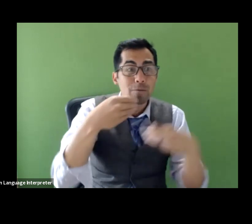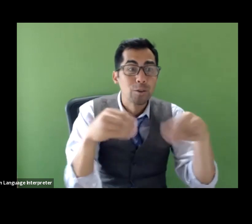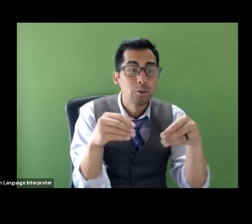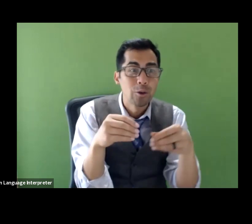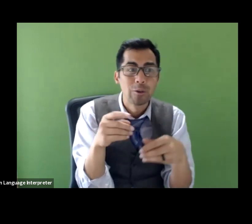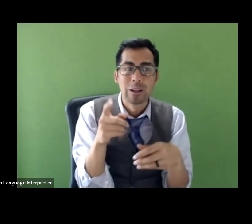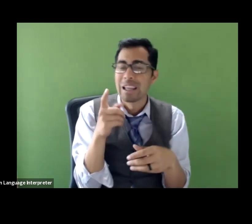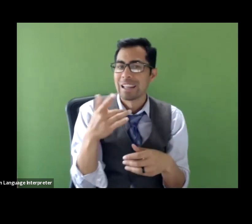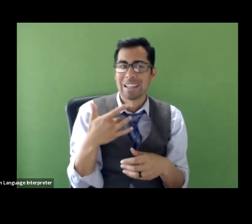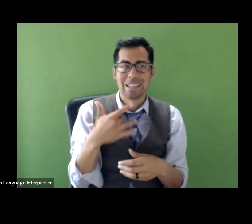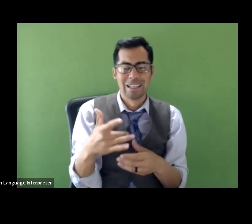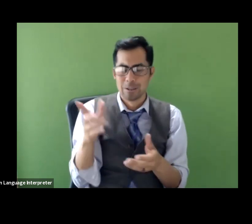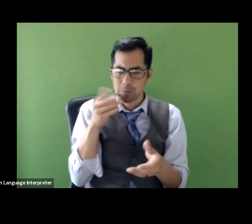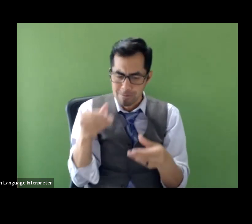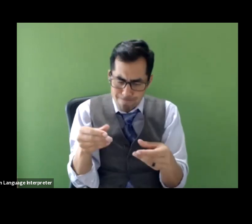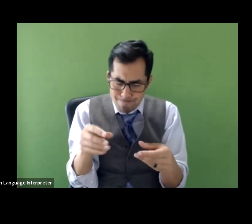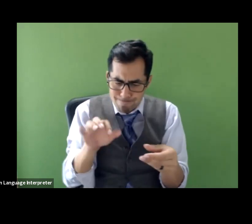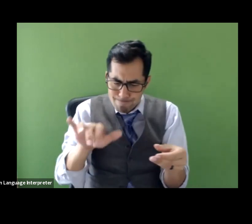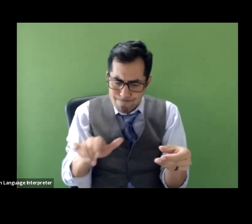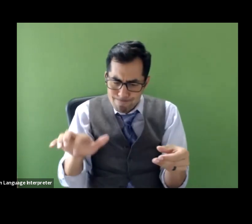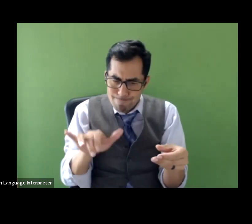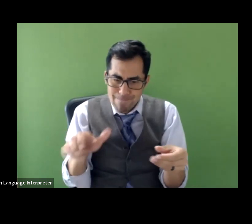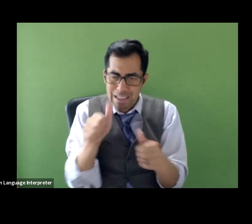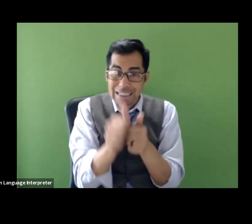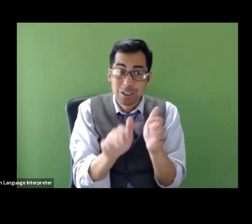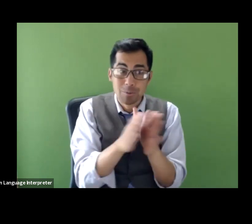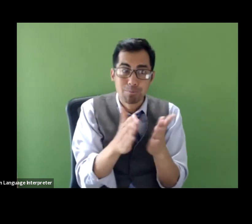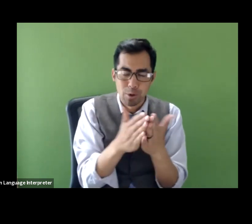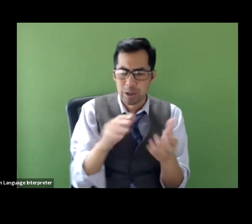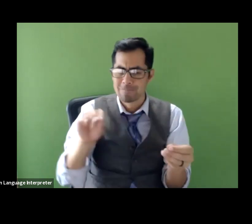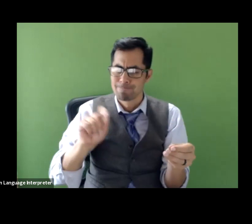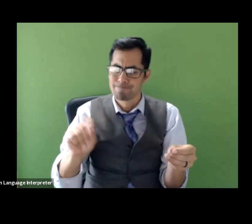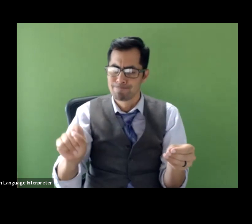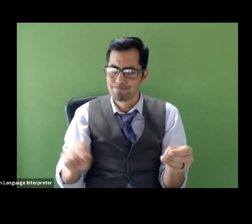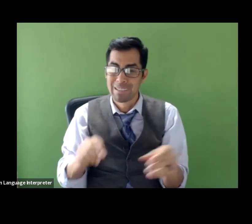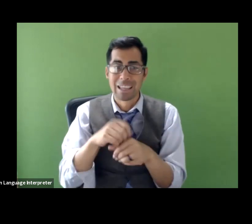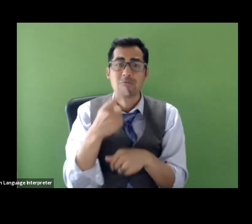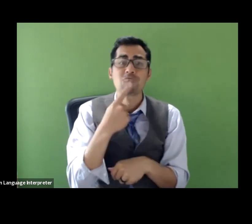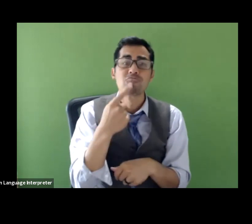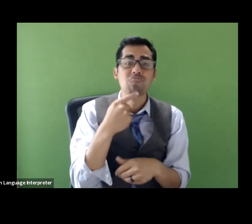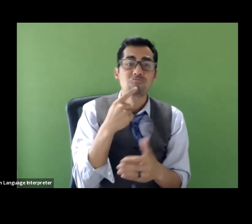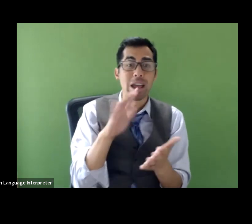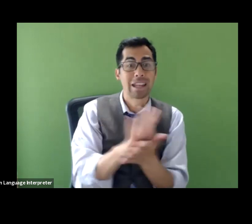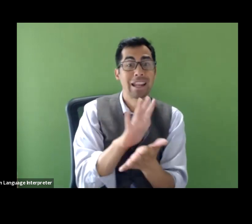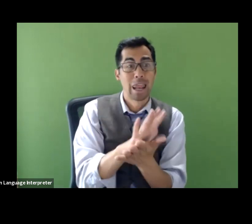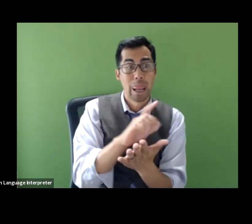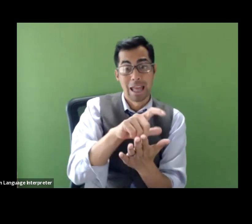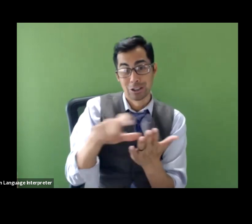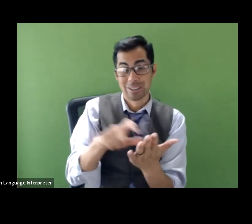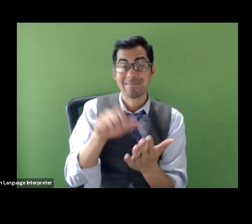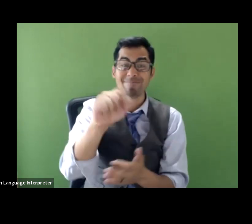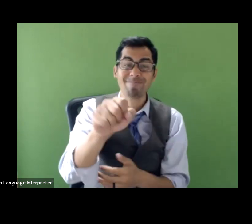every book that we checked out into an enormous red ledger. Yes, boys and girls, once upon a time